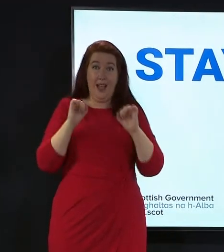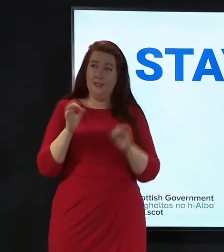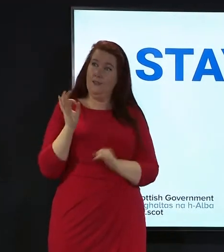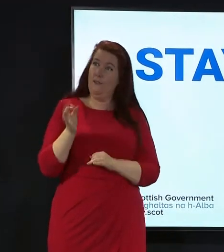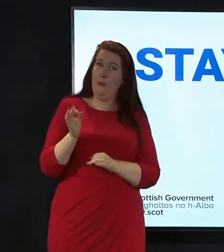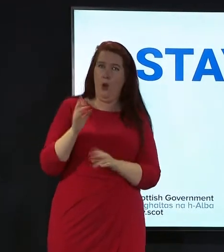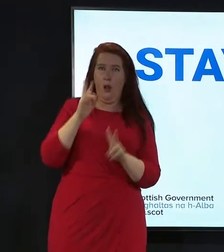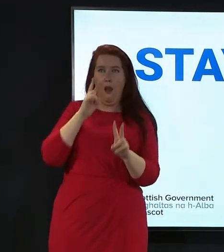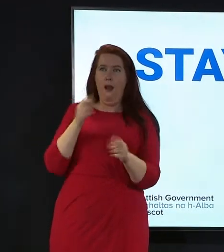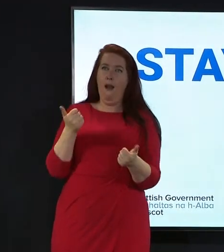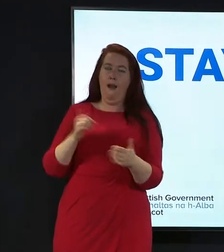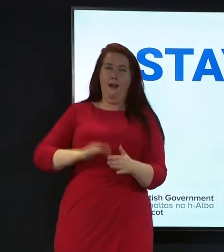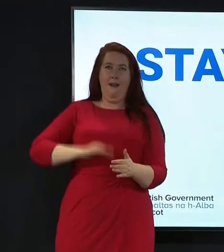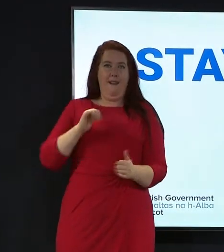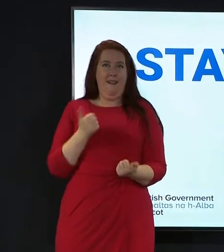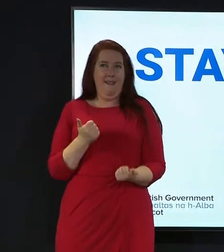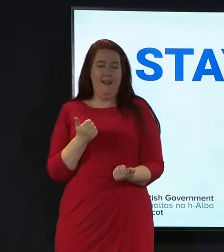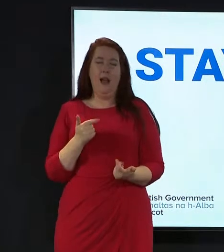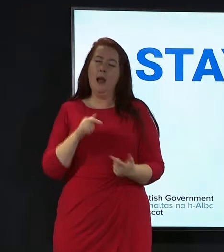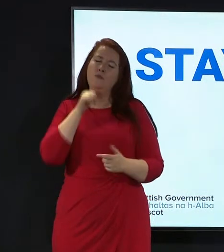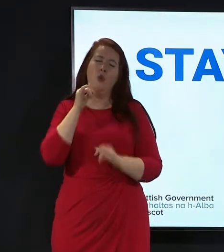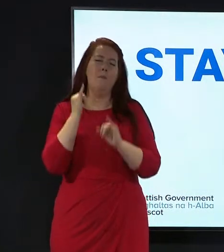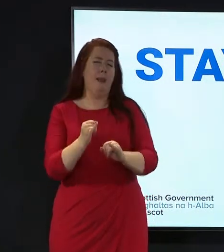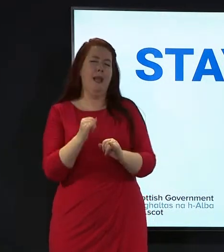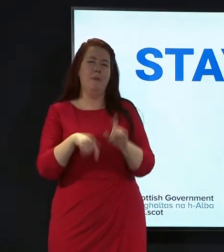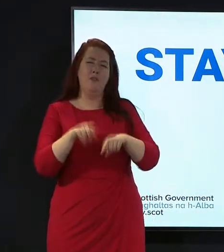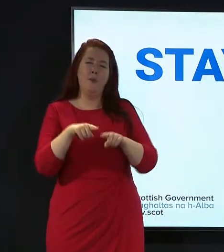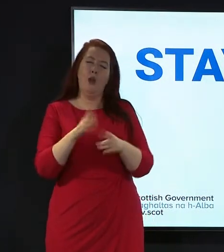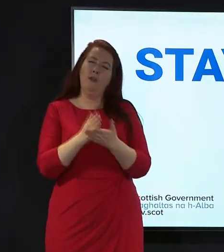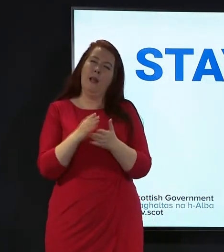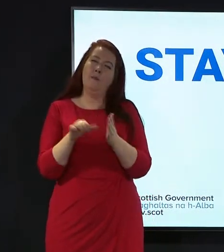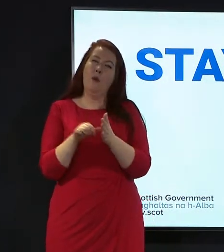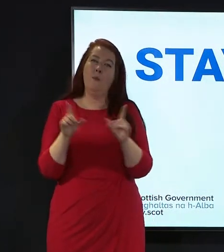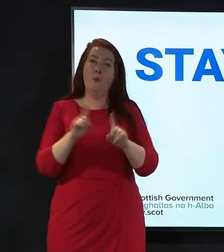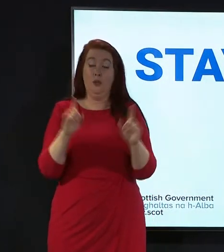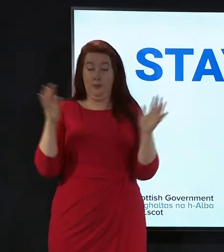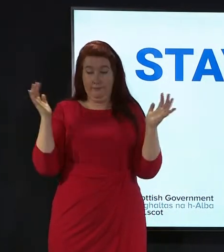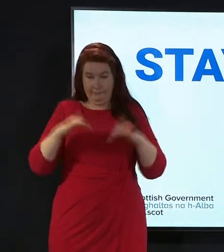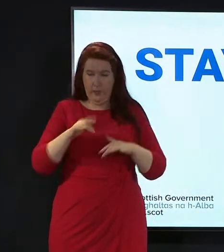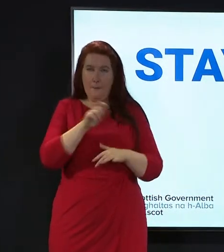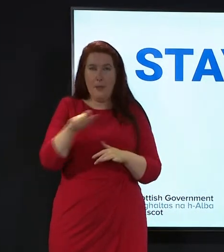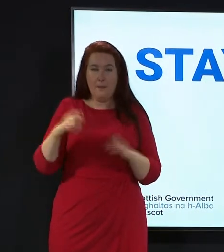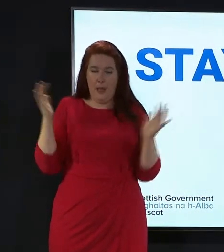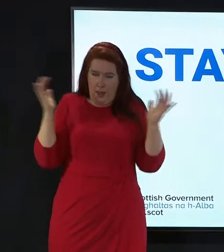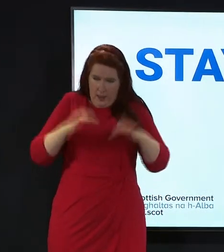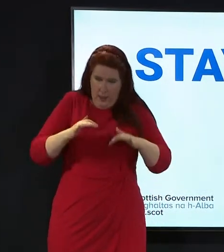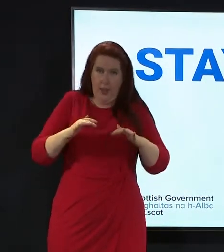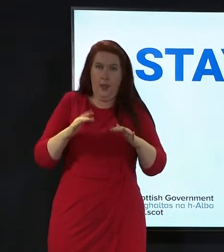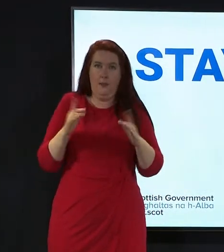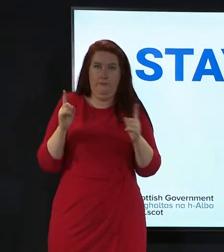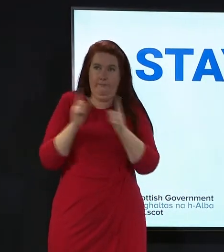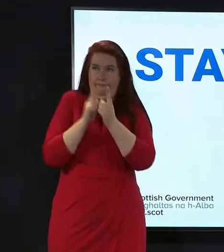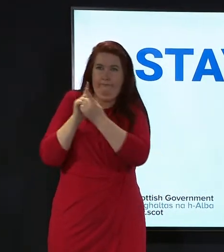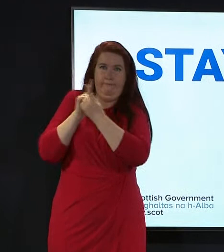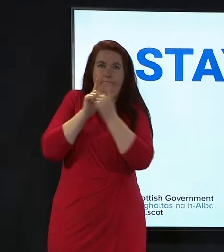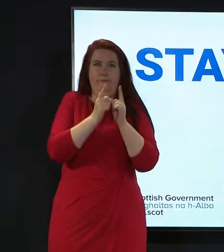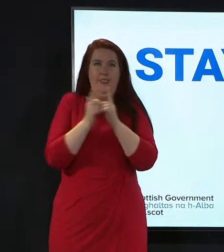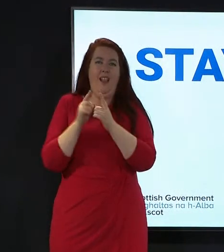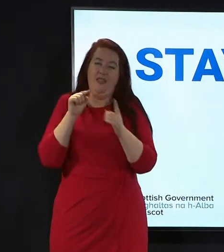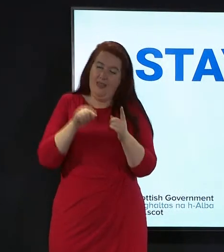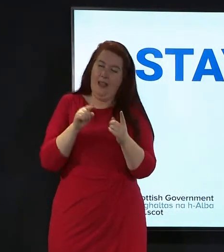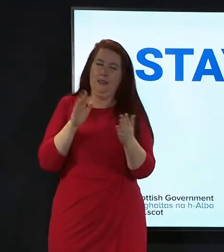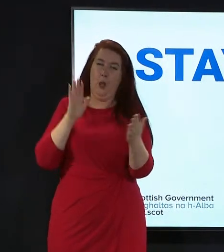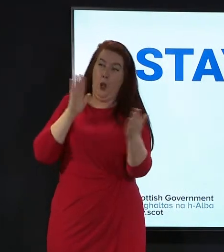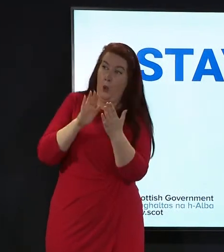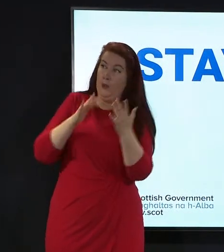and happiness. So it's not about blaming football. This is about people coming together for whatever reason in enclosed circumstances, and that's what we've still got